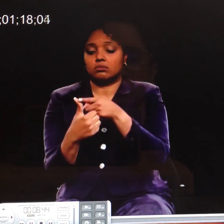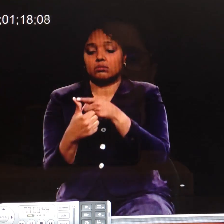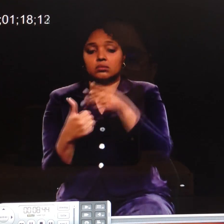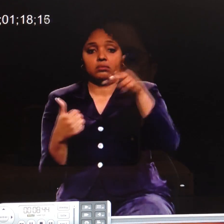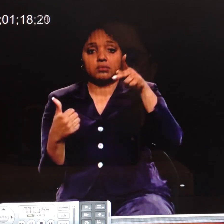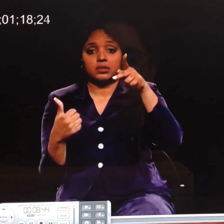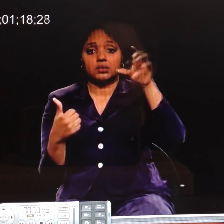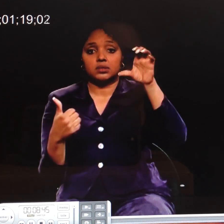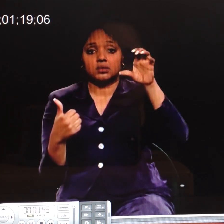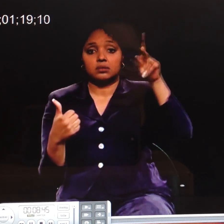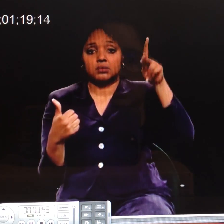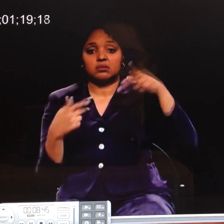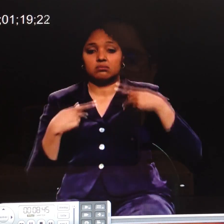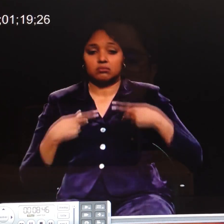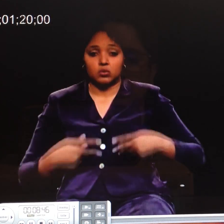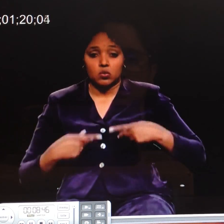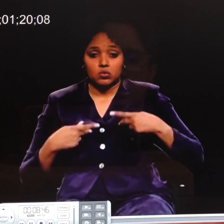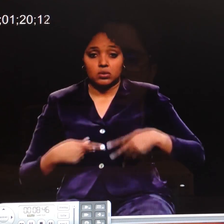So one of the doctors